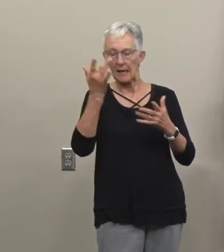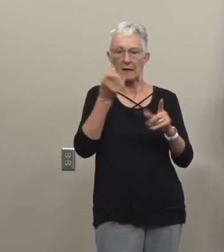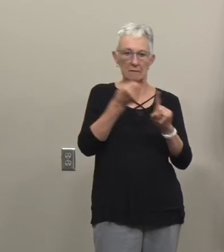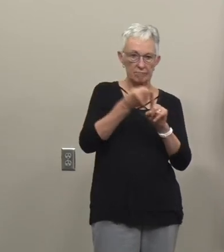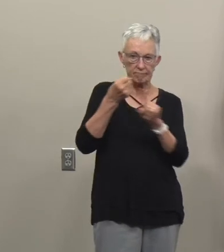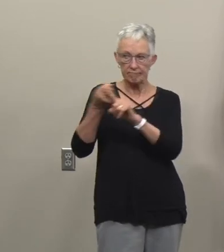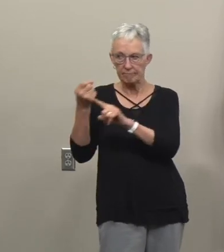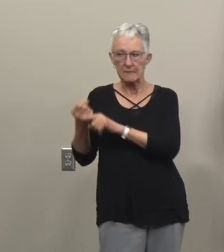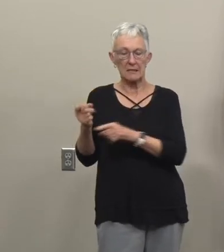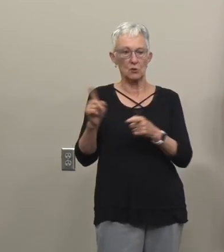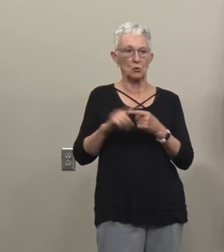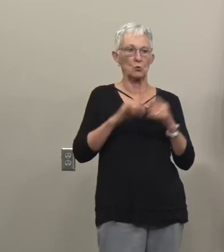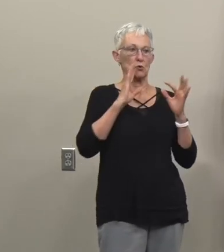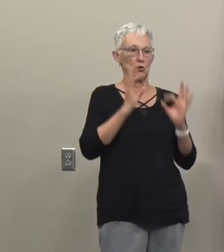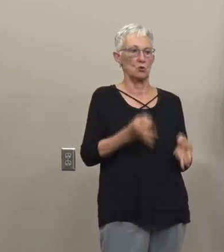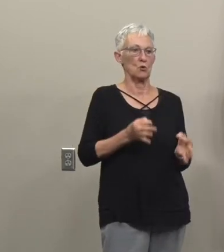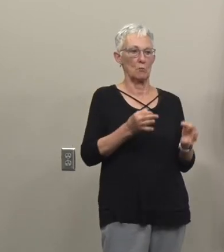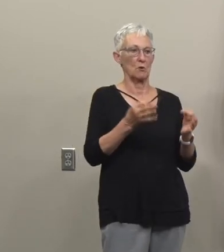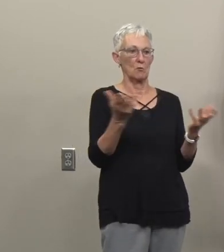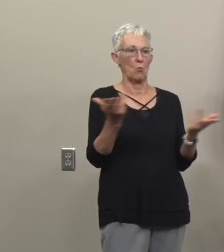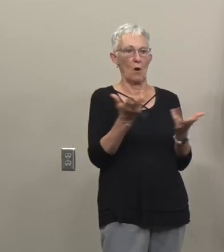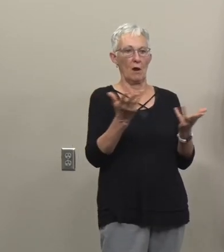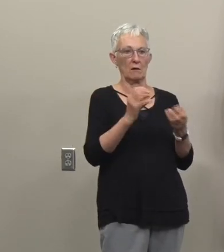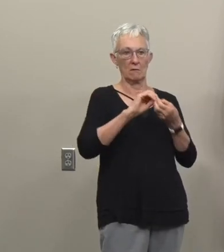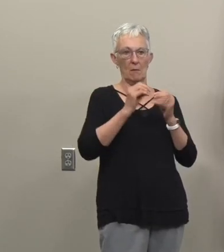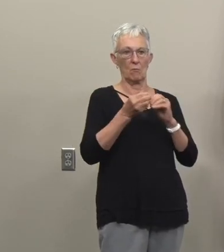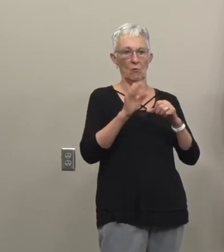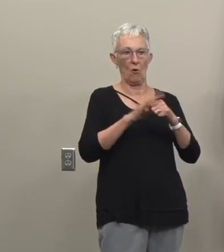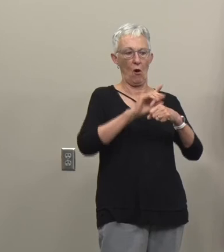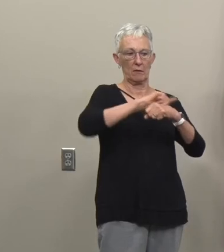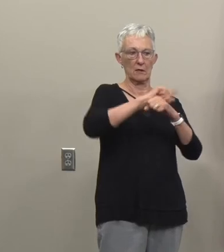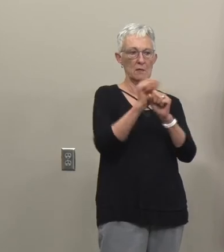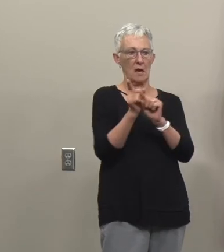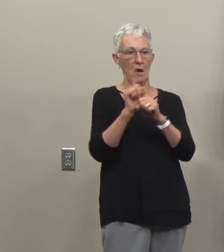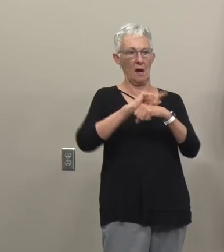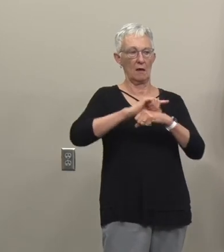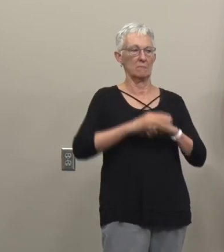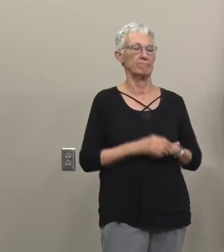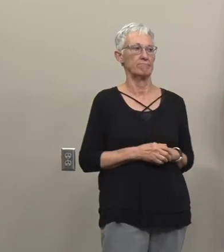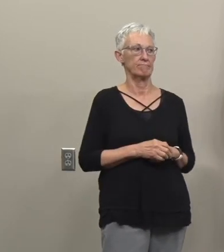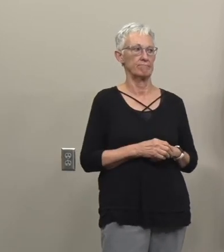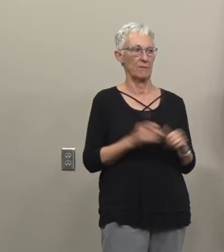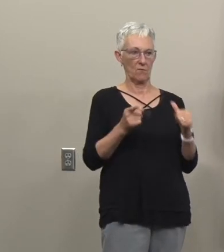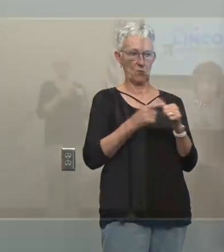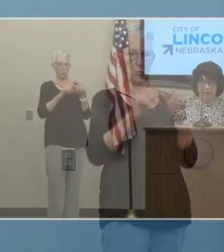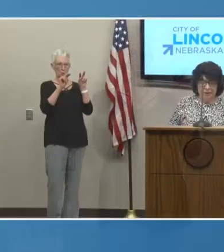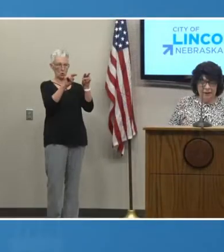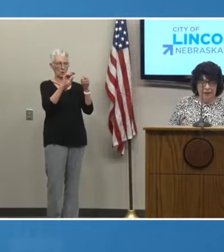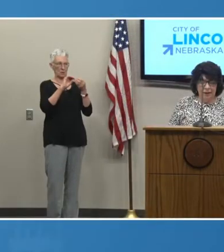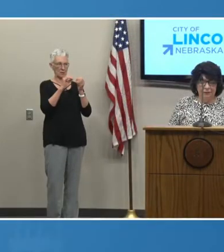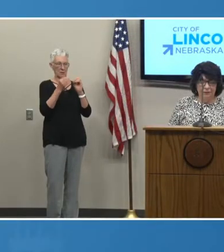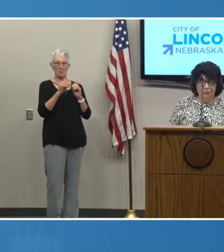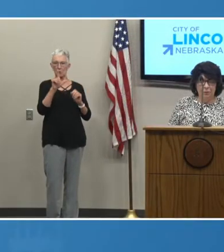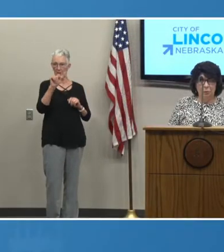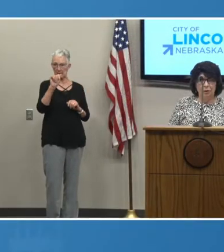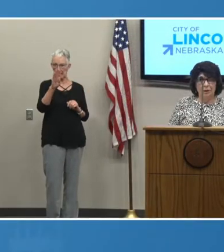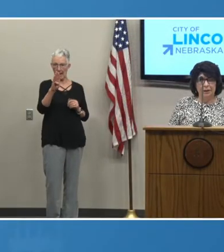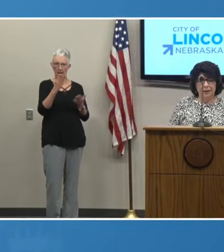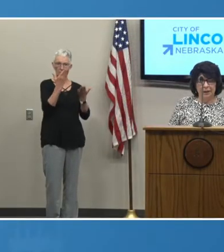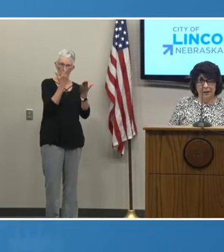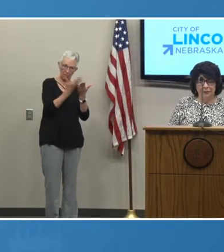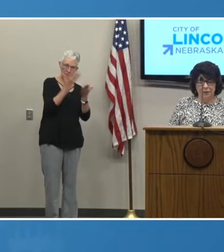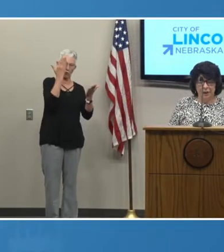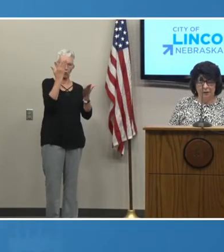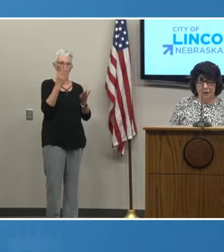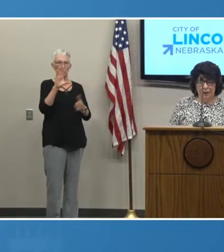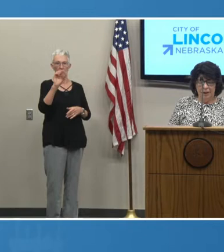community. Here is an update on the main factors. First, we look at the number of lab-confirmed COVID-19 cases reported